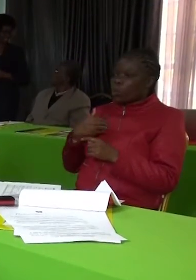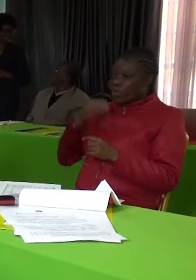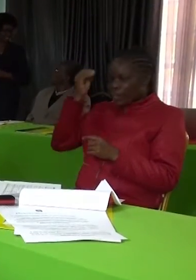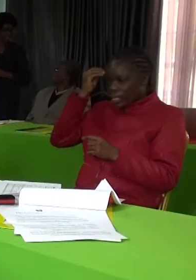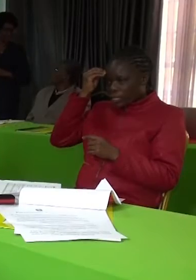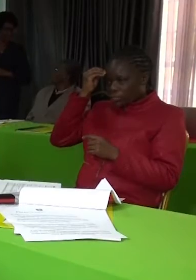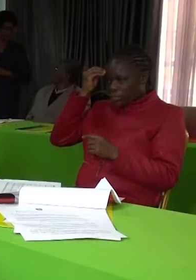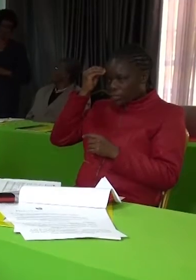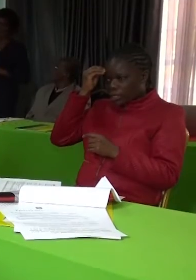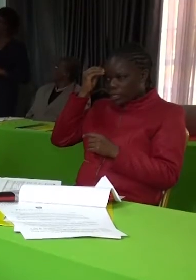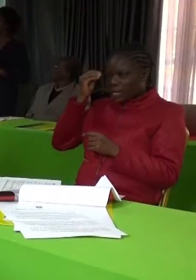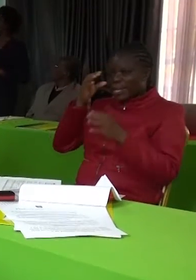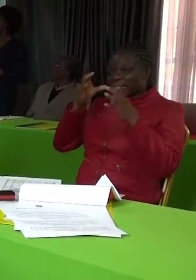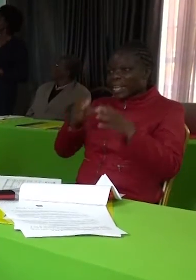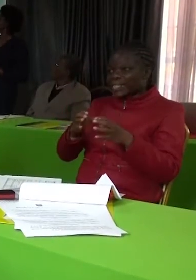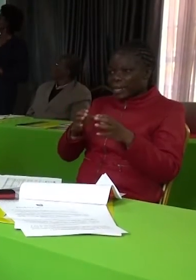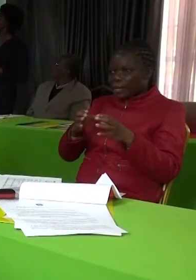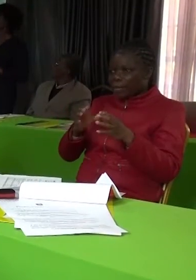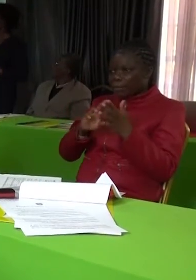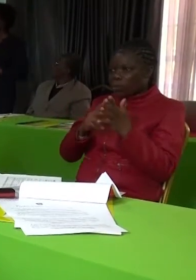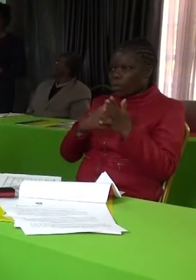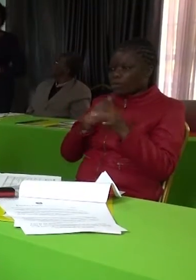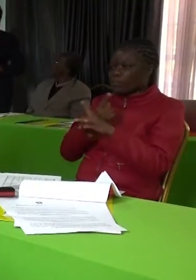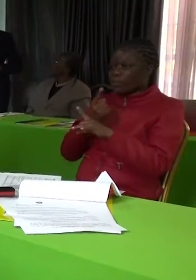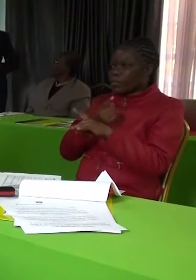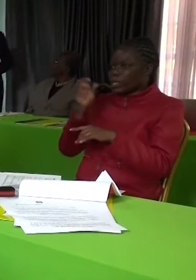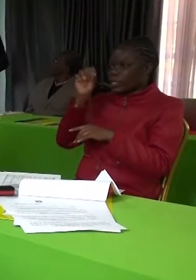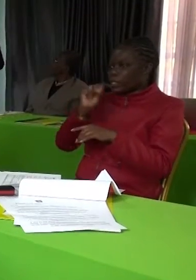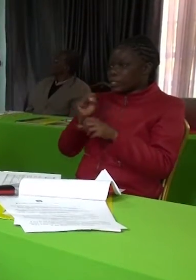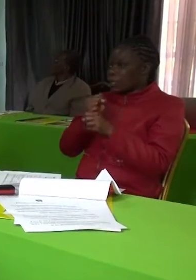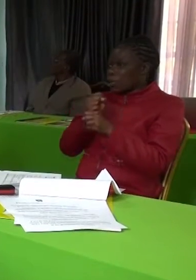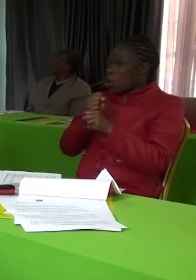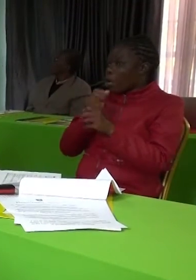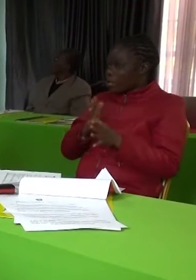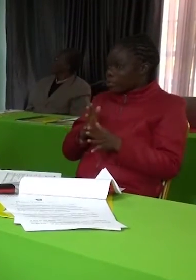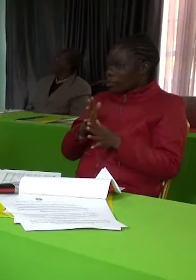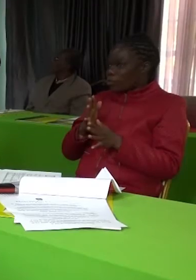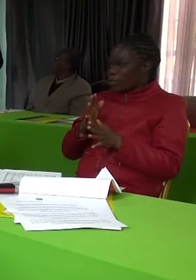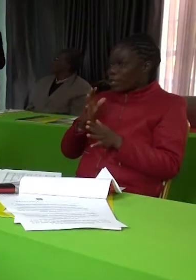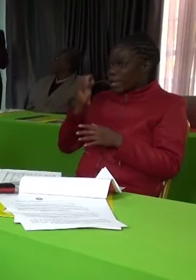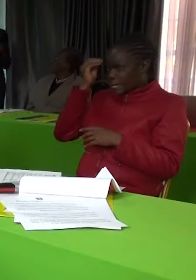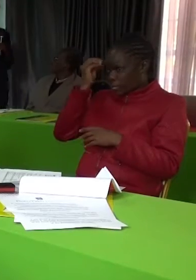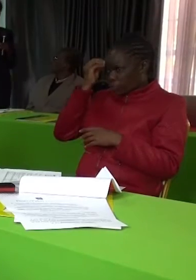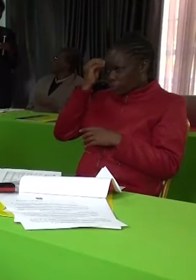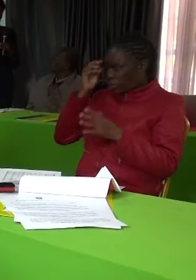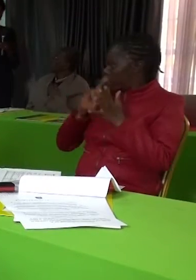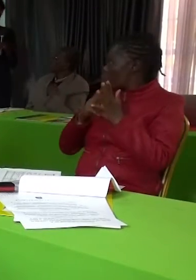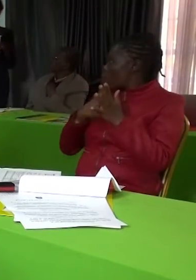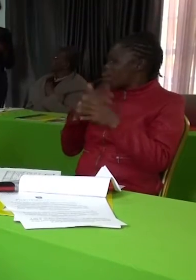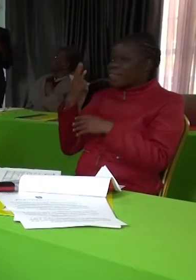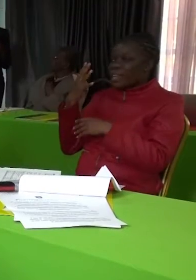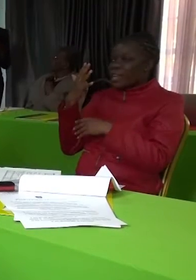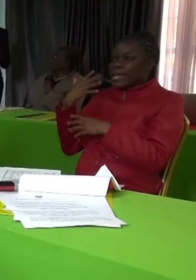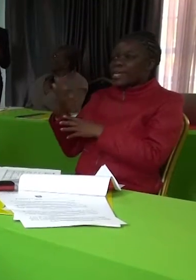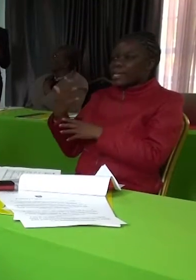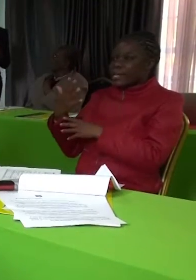the stakeholders of education, the green are the people outside there. And these people outside there